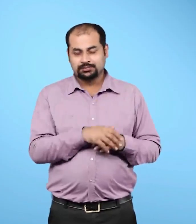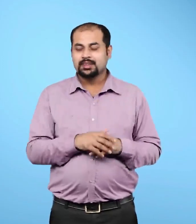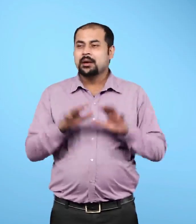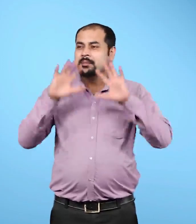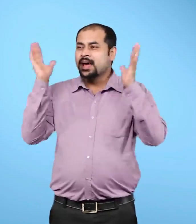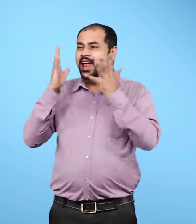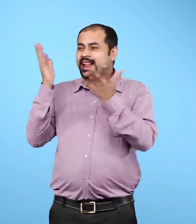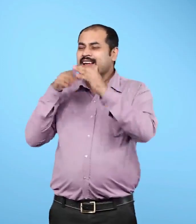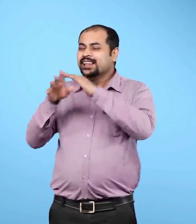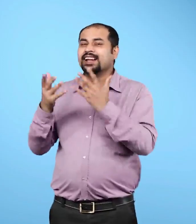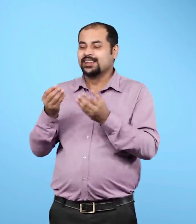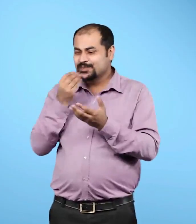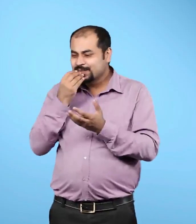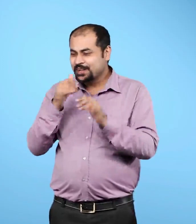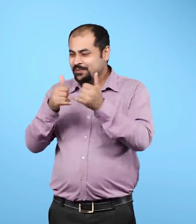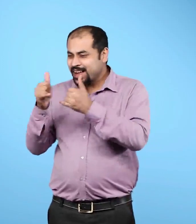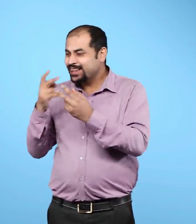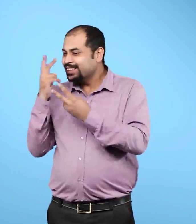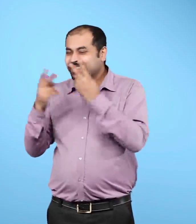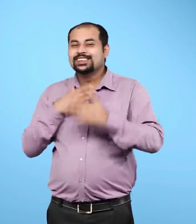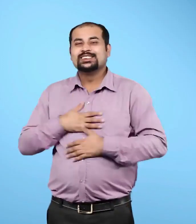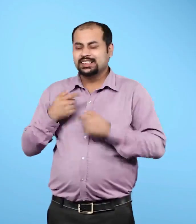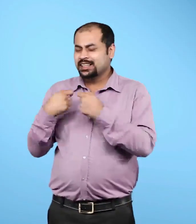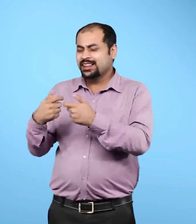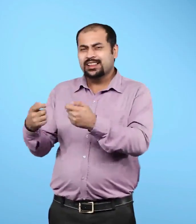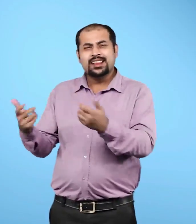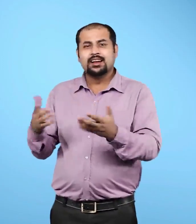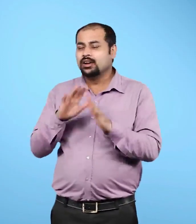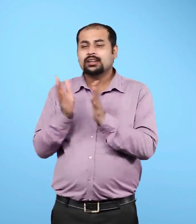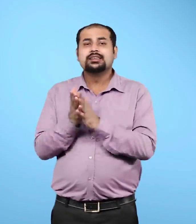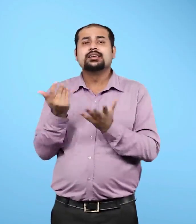He spent 39 rupees at the fair.